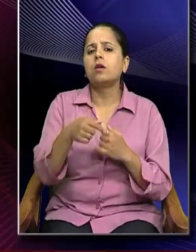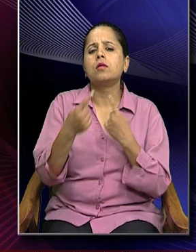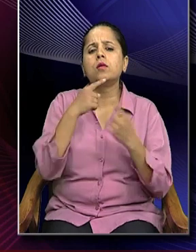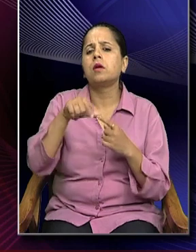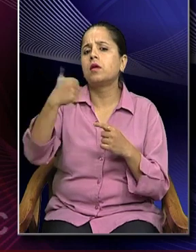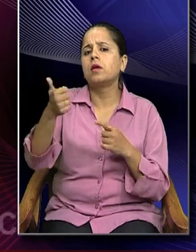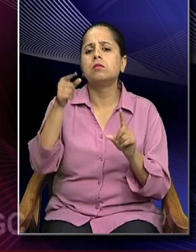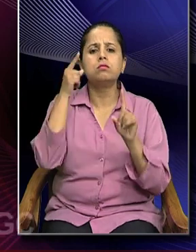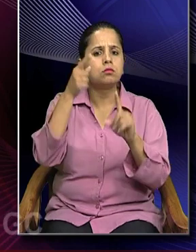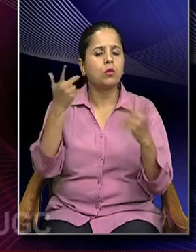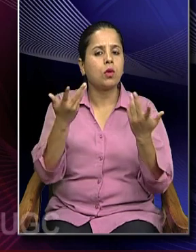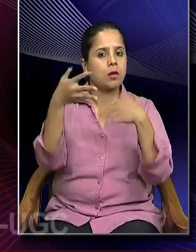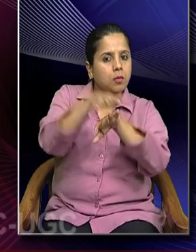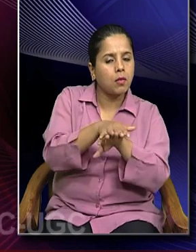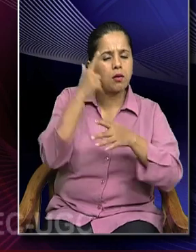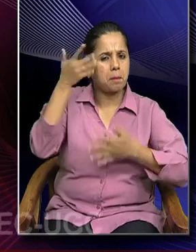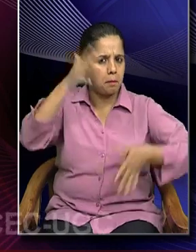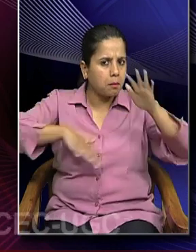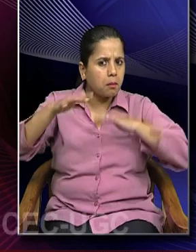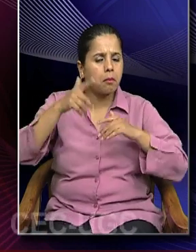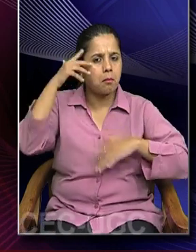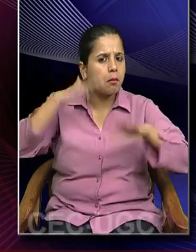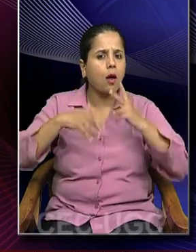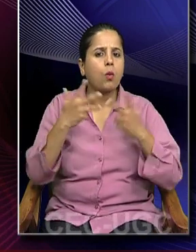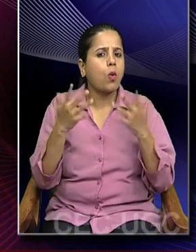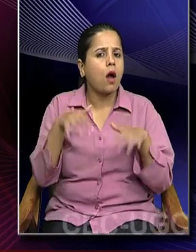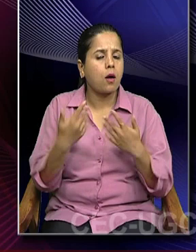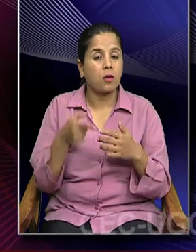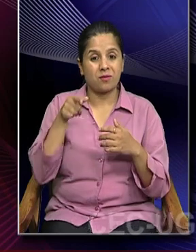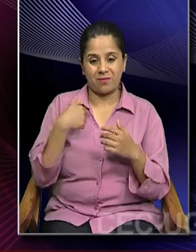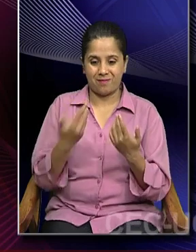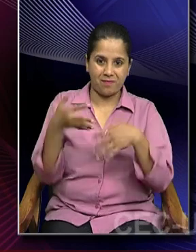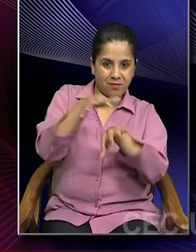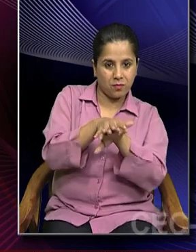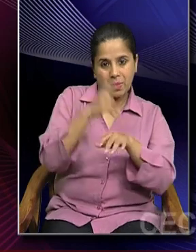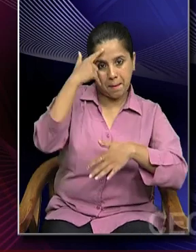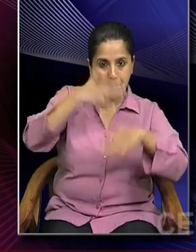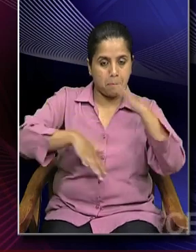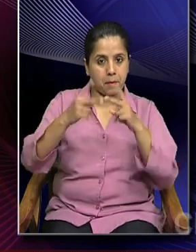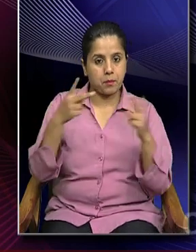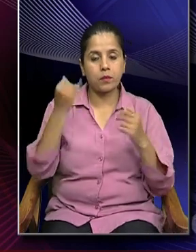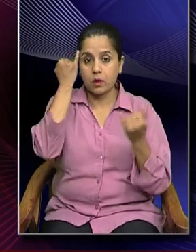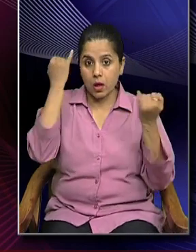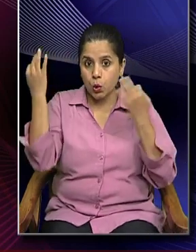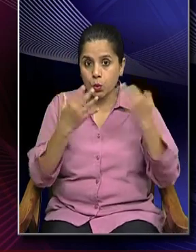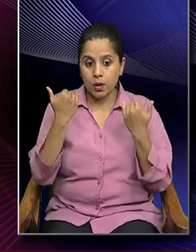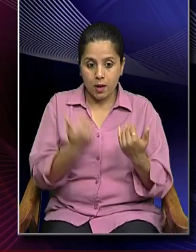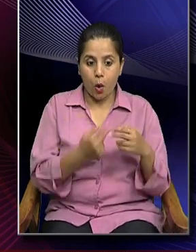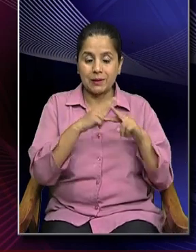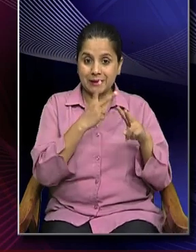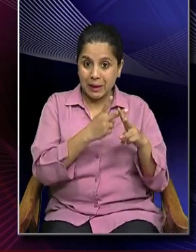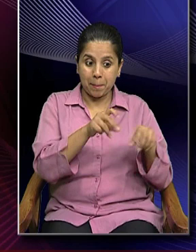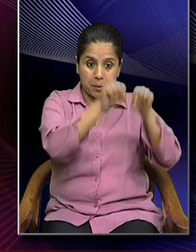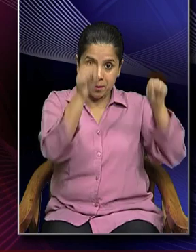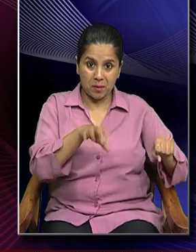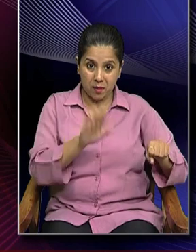your implementation strategy. Planning the integration of the innovation into the existing system is